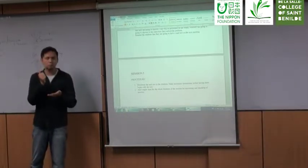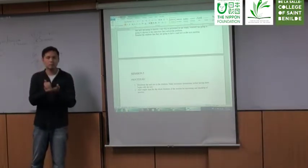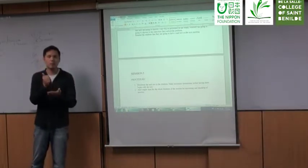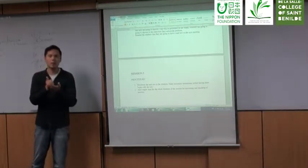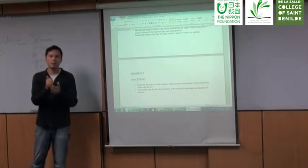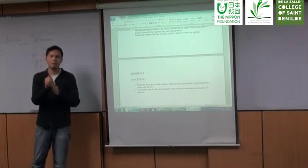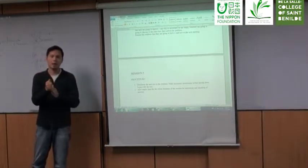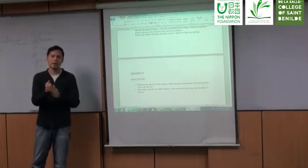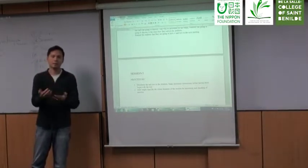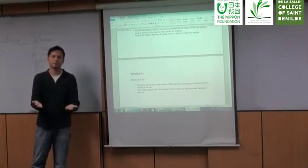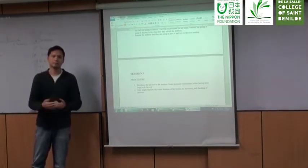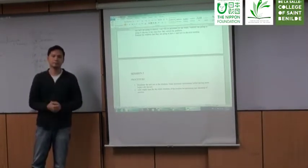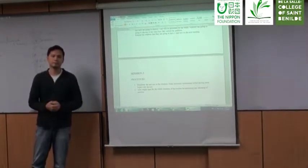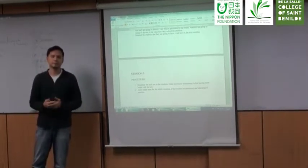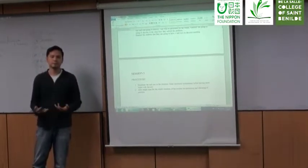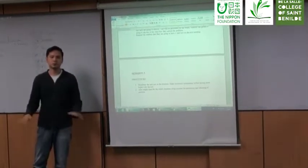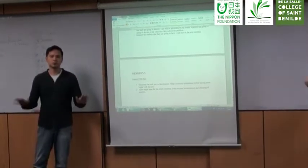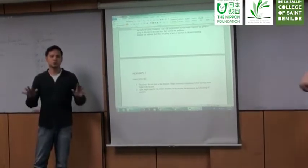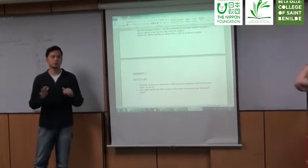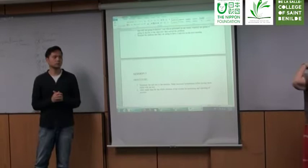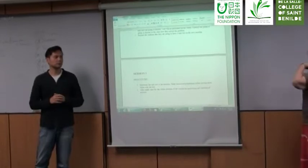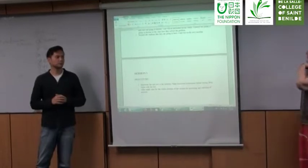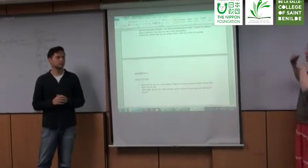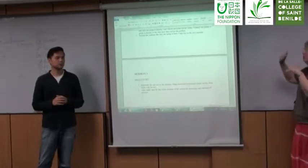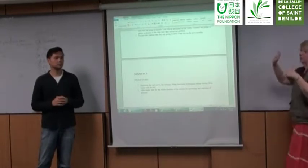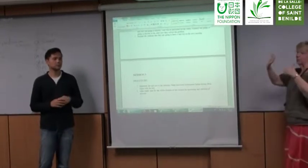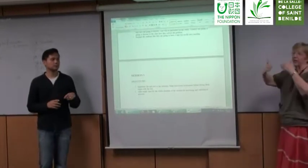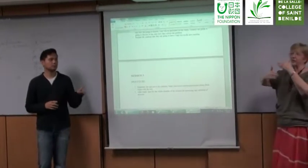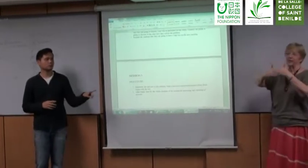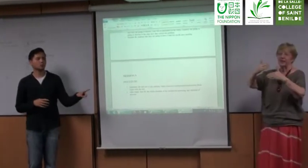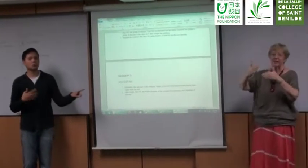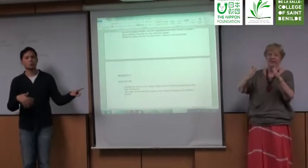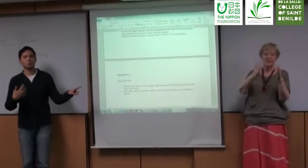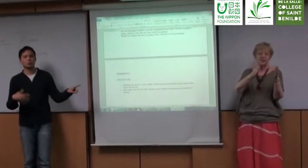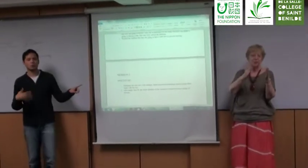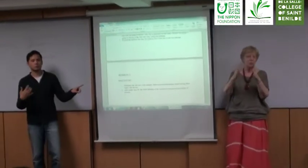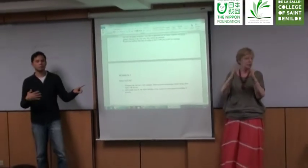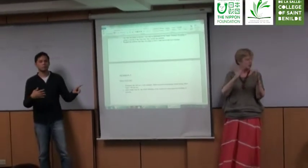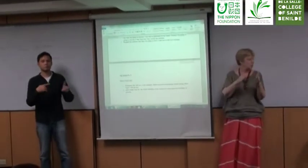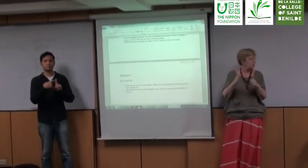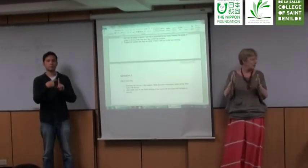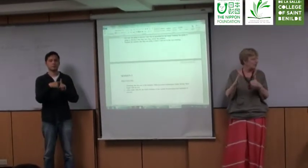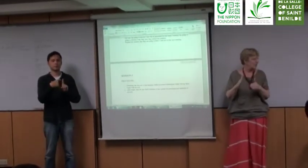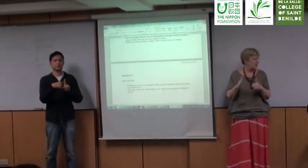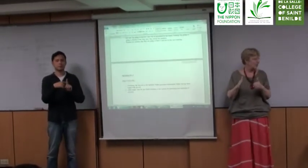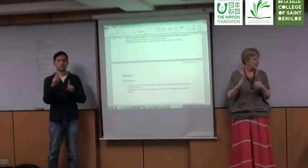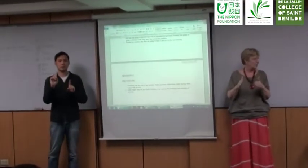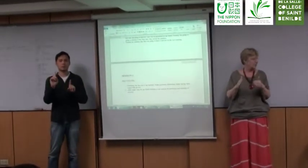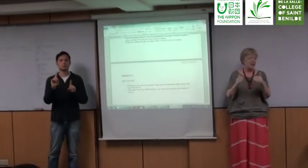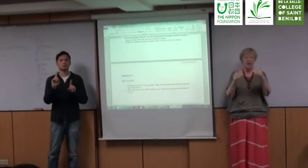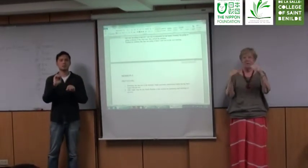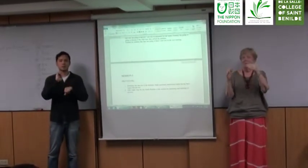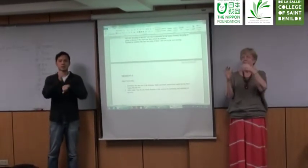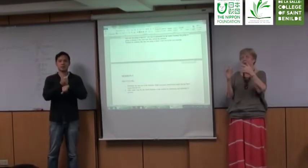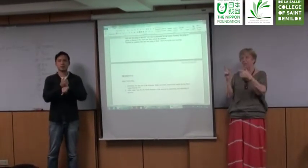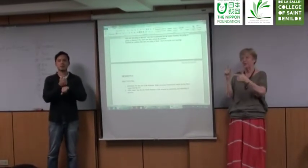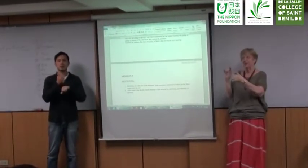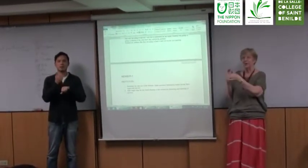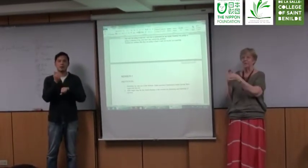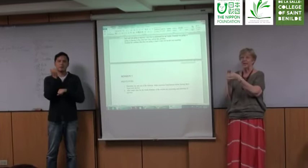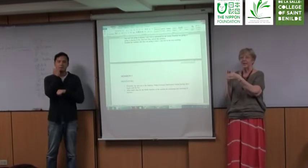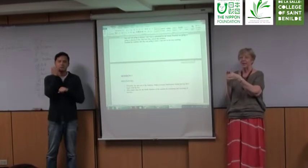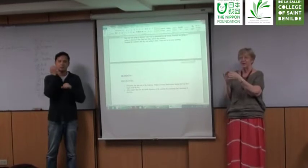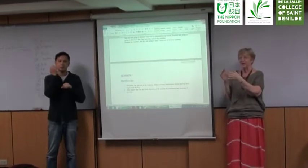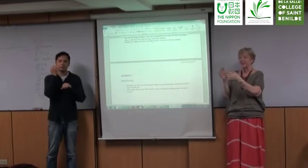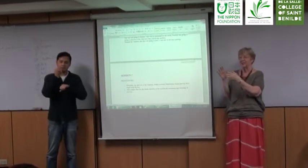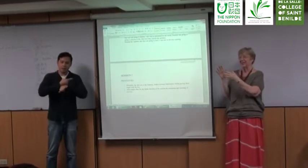Thank you, Ms. Ira. A real strength of this lesson, I think, was the routine of setup. Well, first of all, at